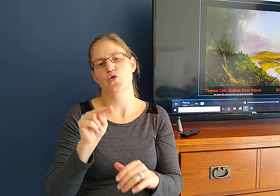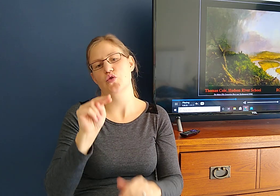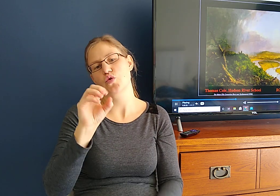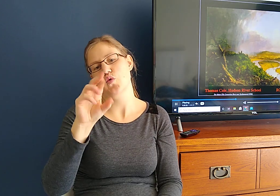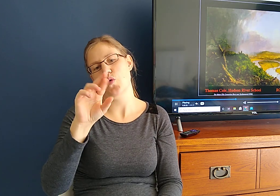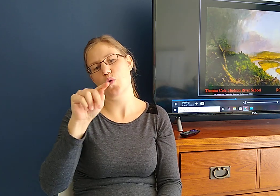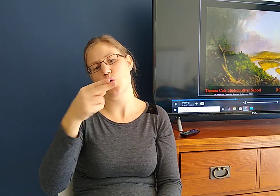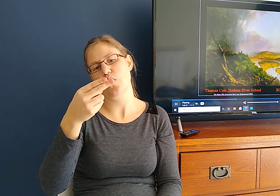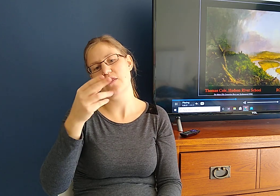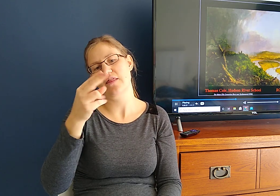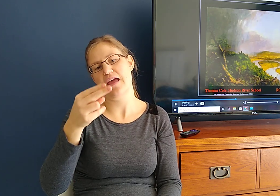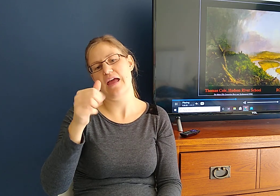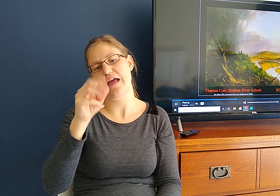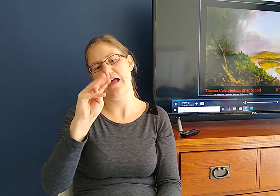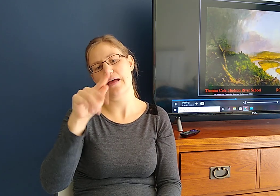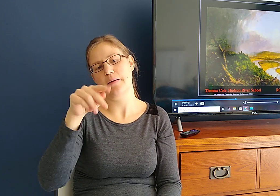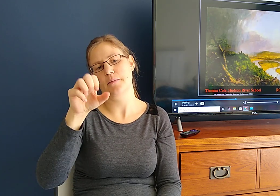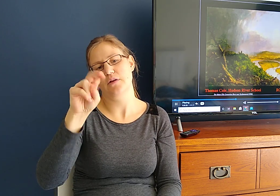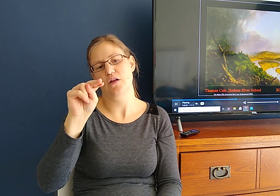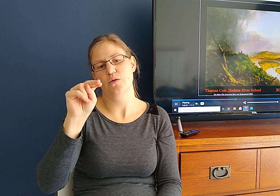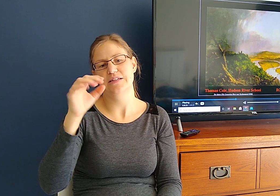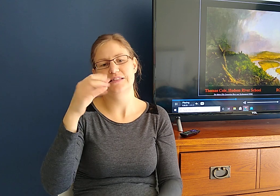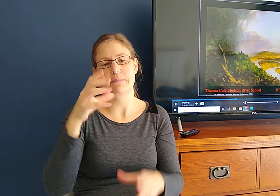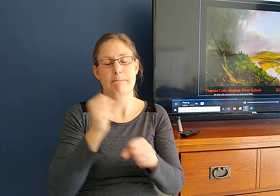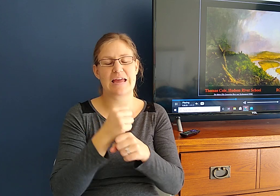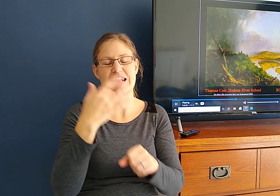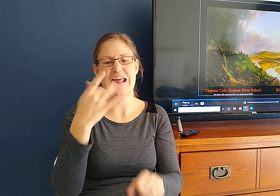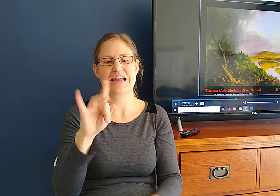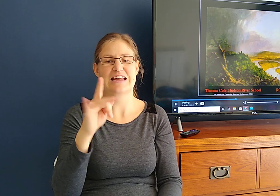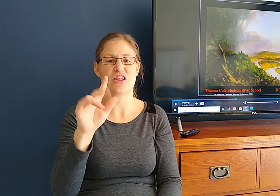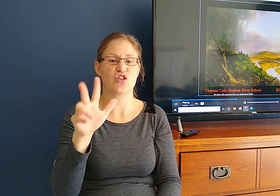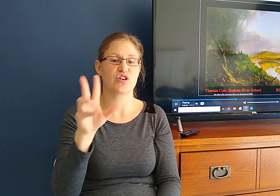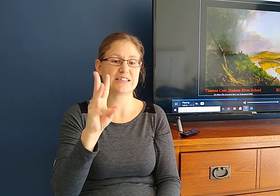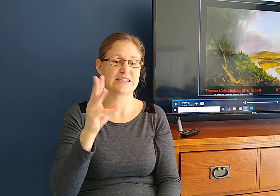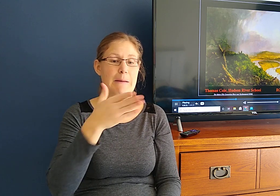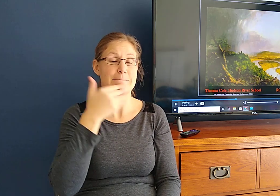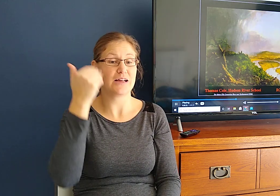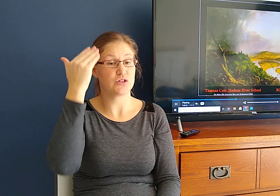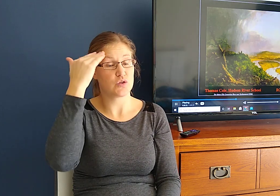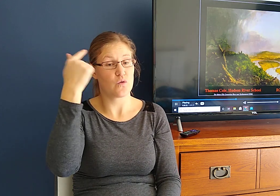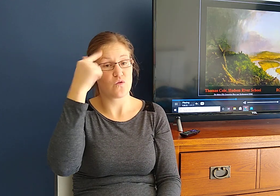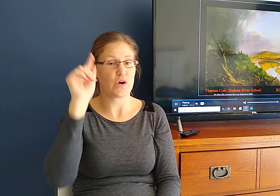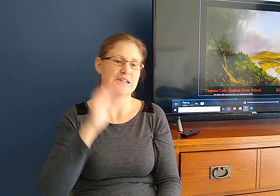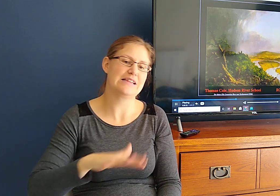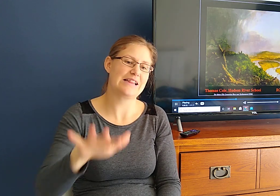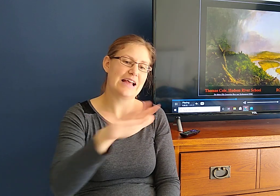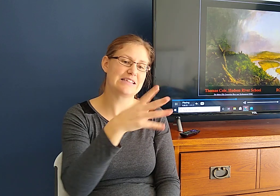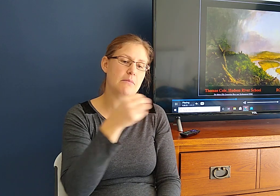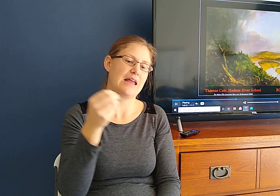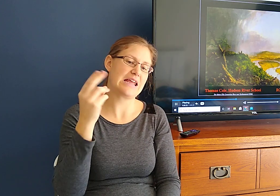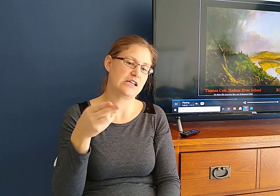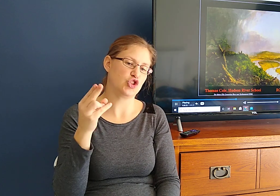1836. Cole is best known for his landscape and history paintings. His